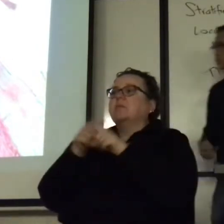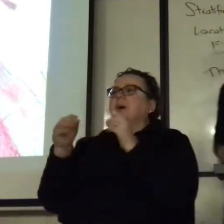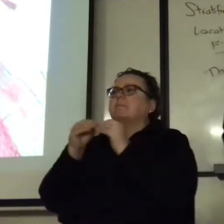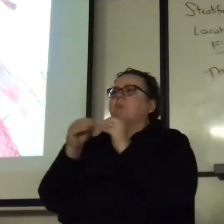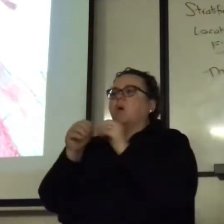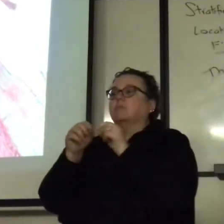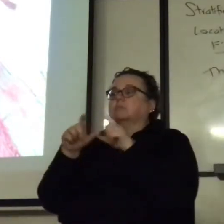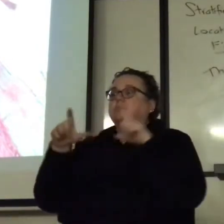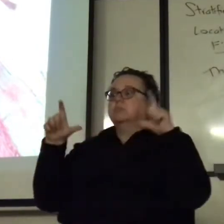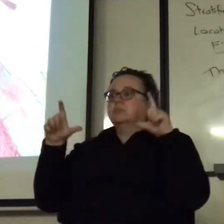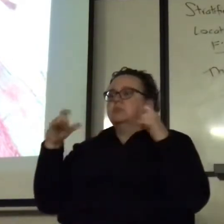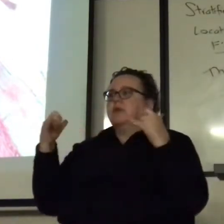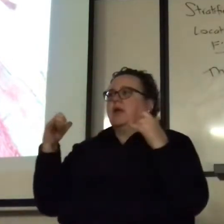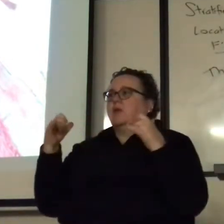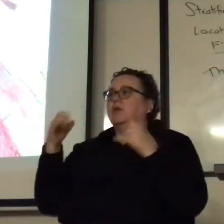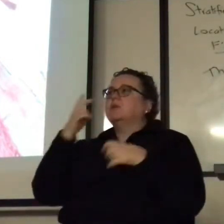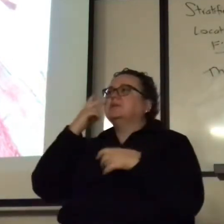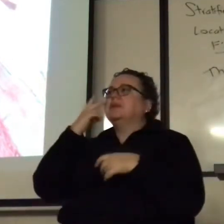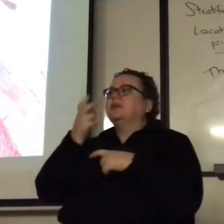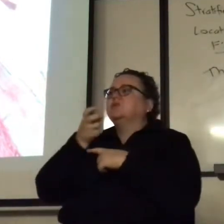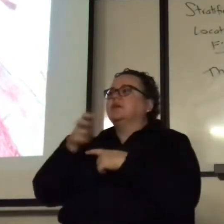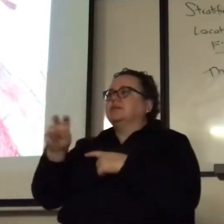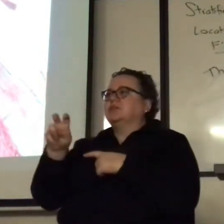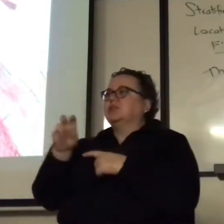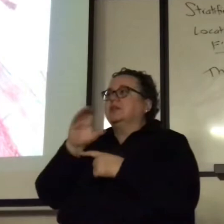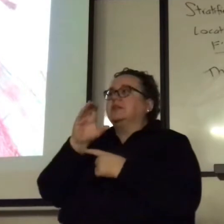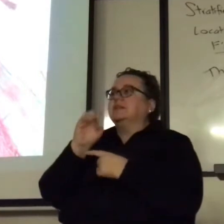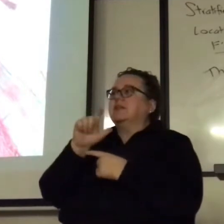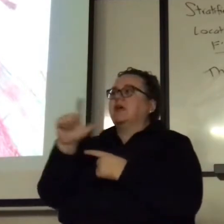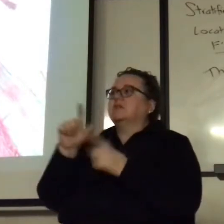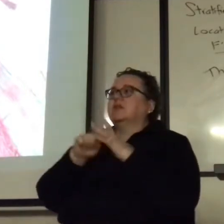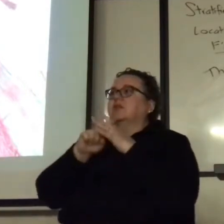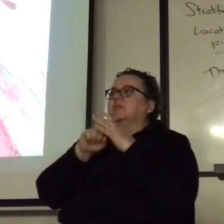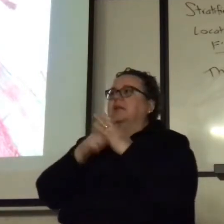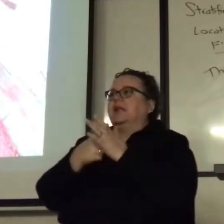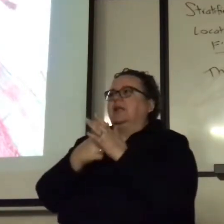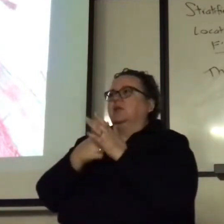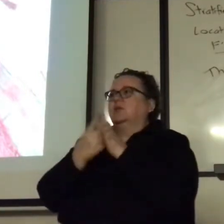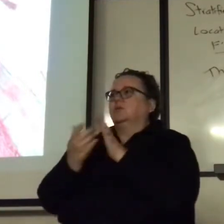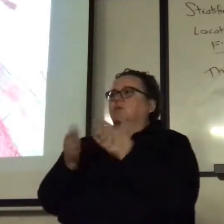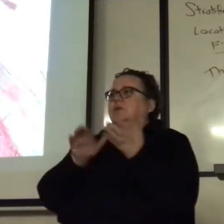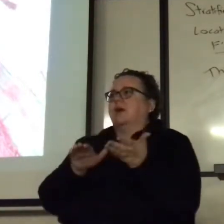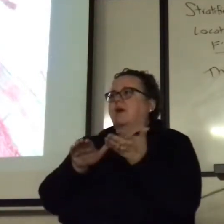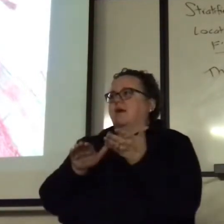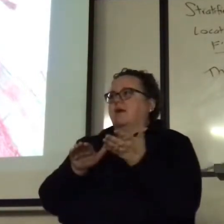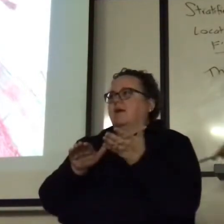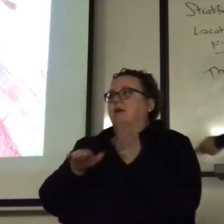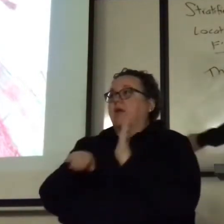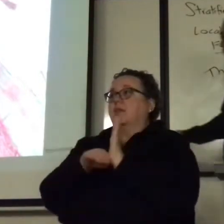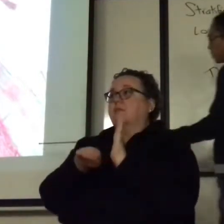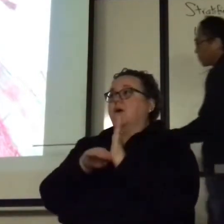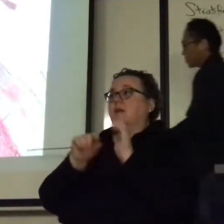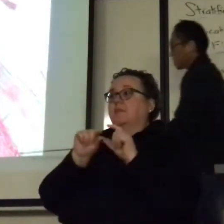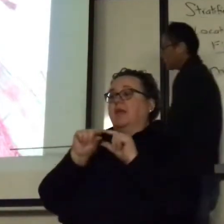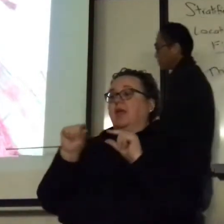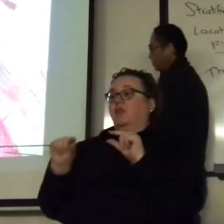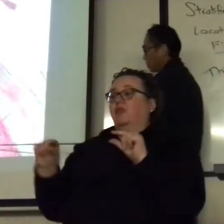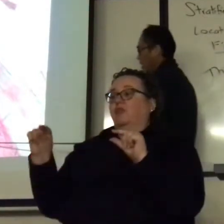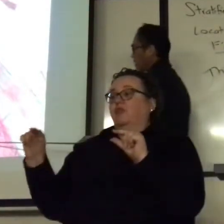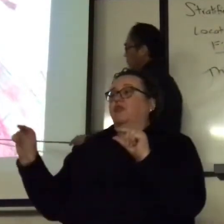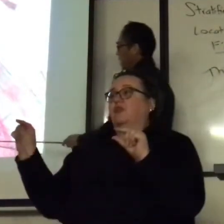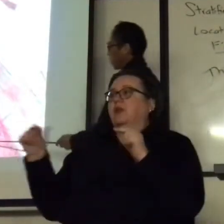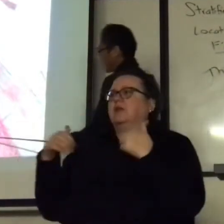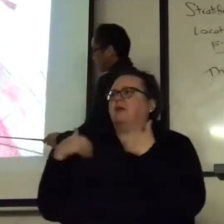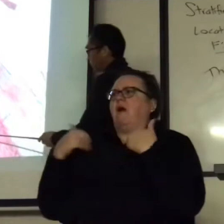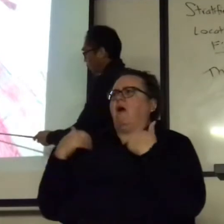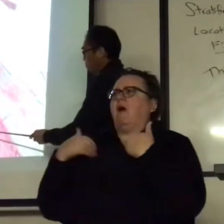shows you the transition of where the cells begin to die. At the bottom layer of this epithelium, the cells are